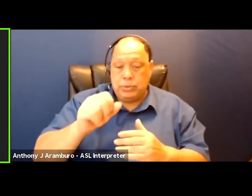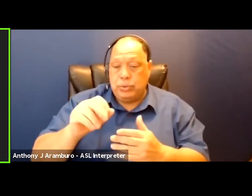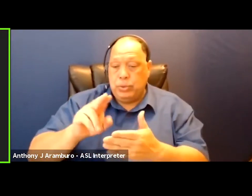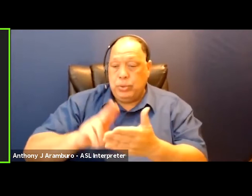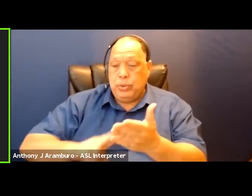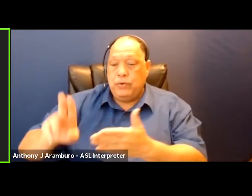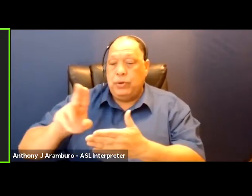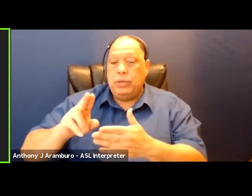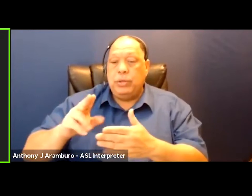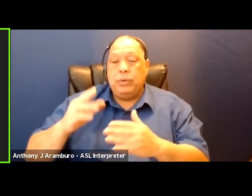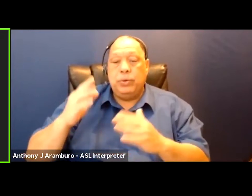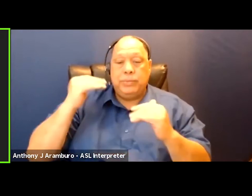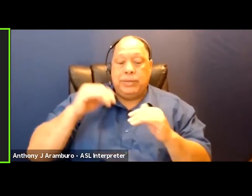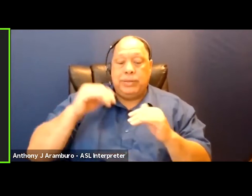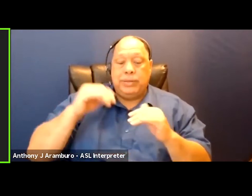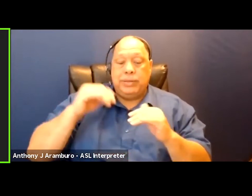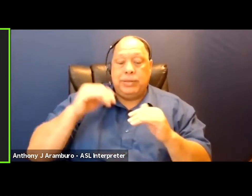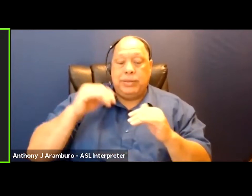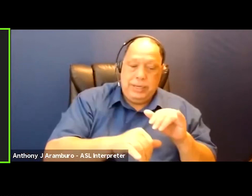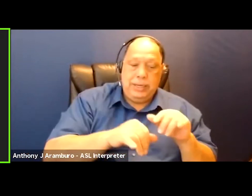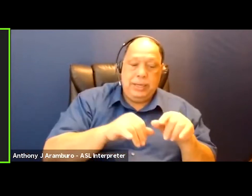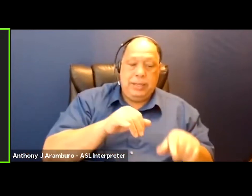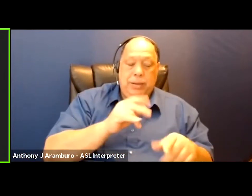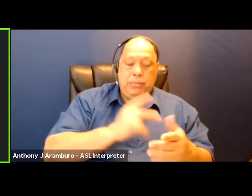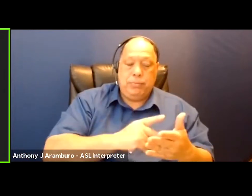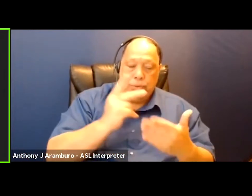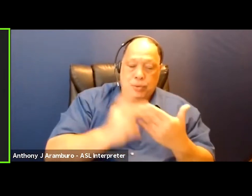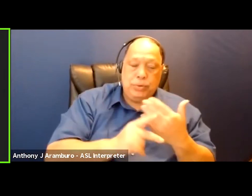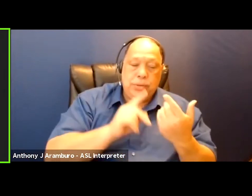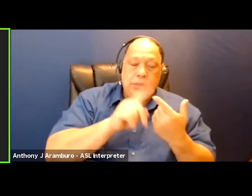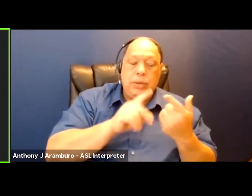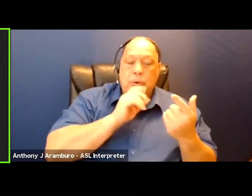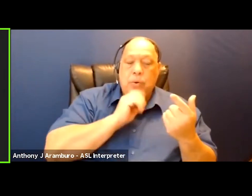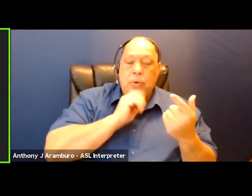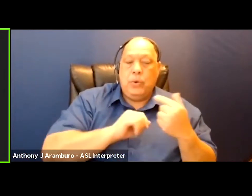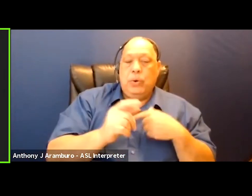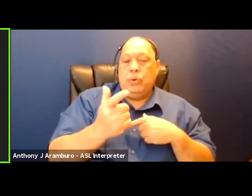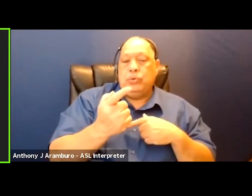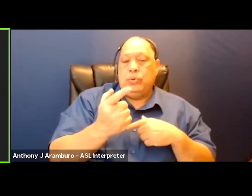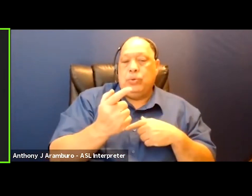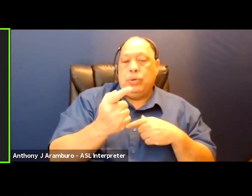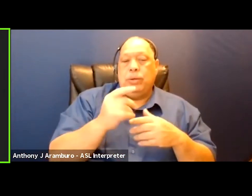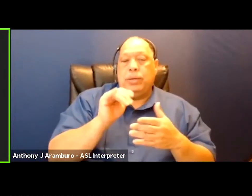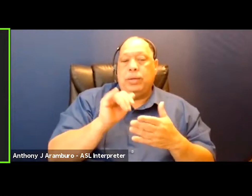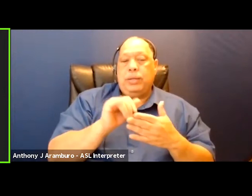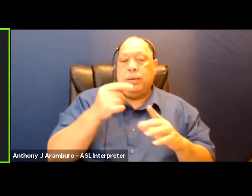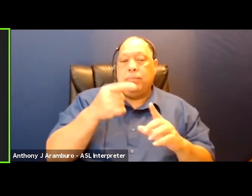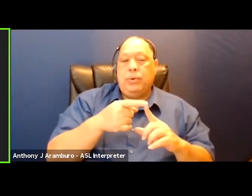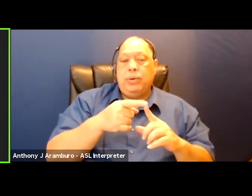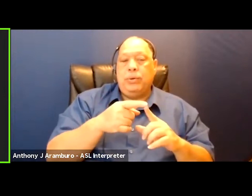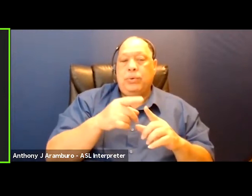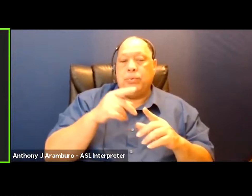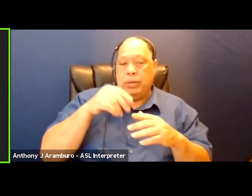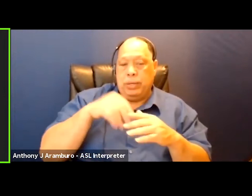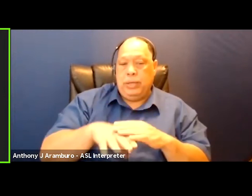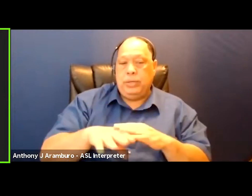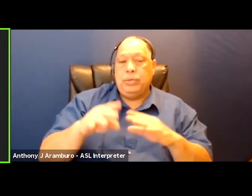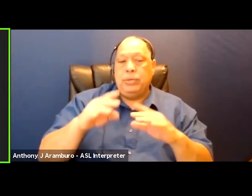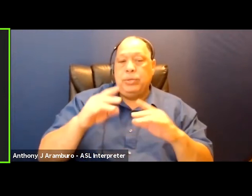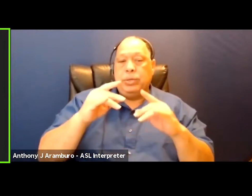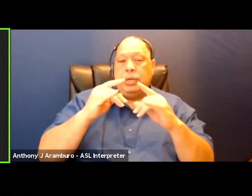to stay in Health Conservation 21 until we were 21 years old, at which point we were supposed to enter a sheltered